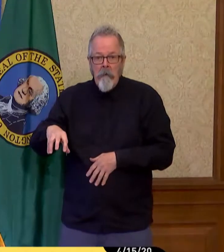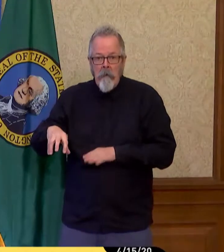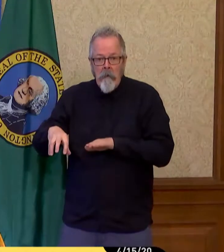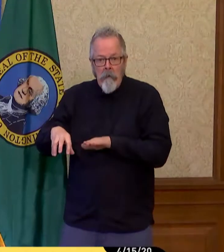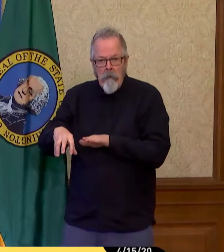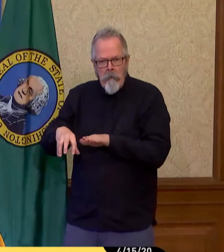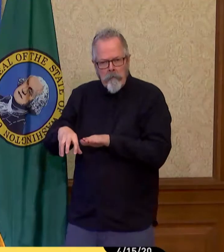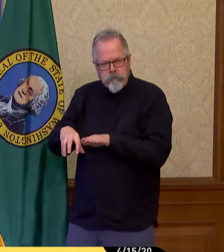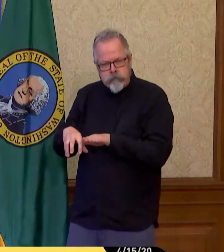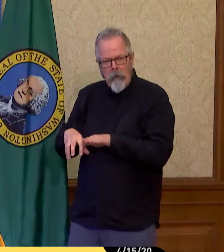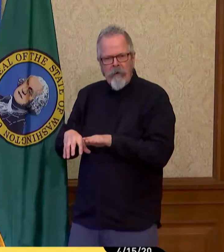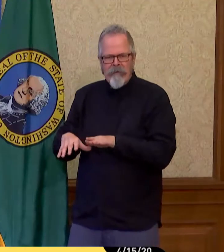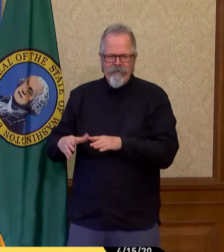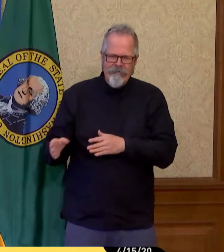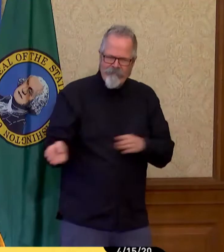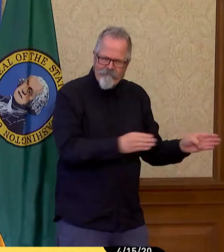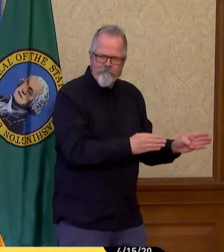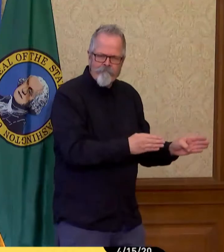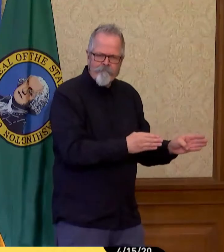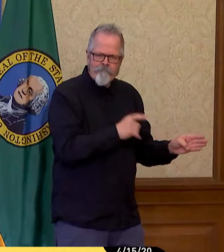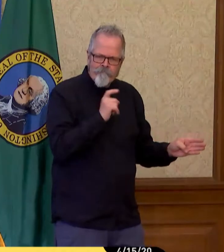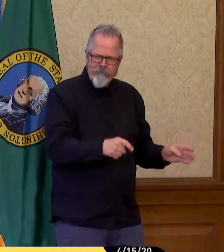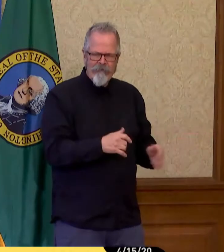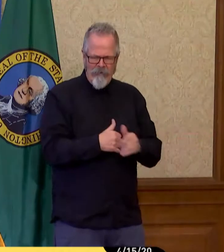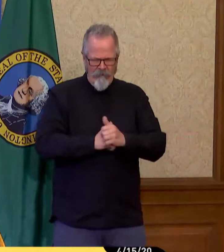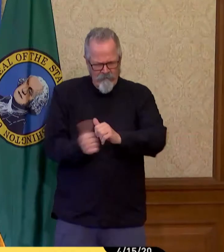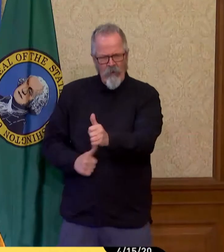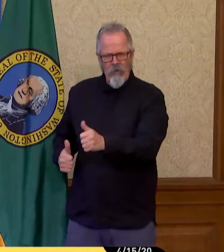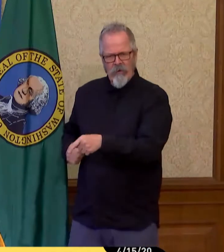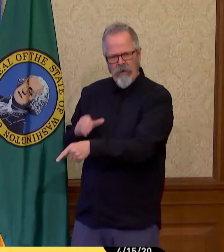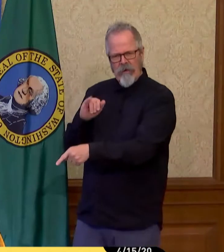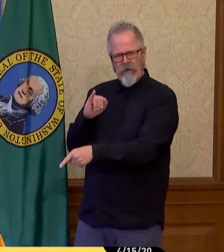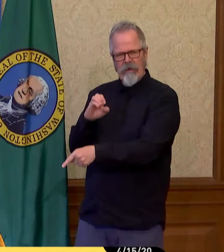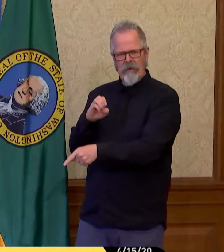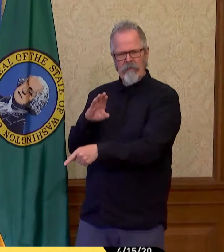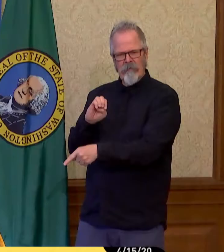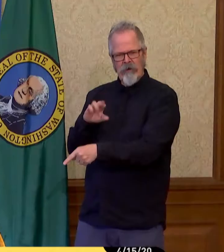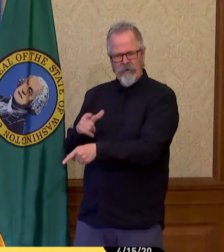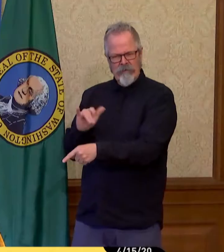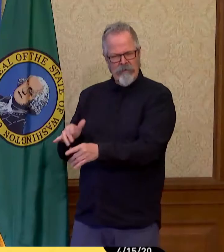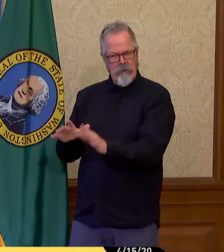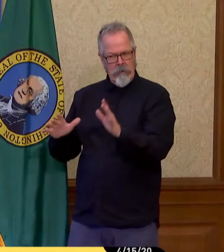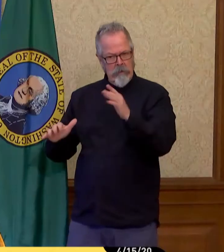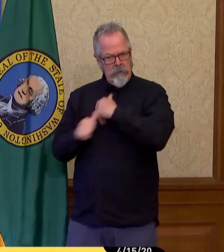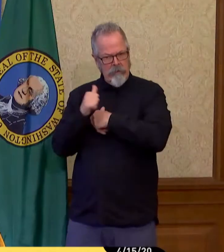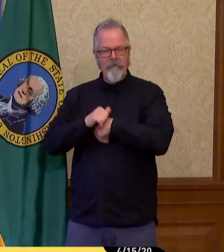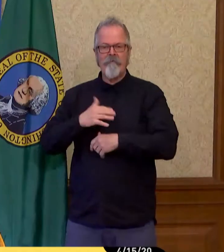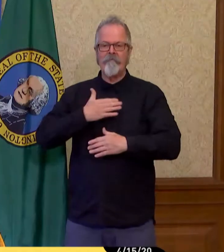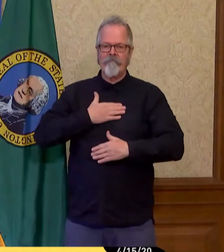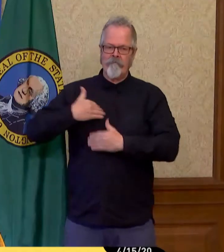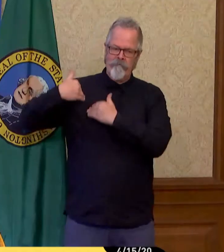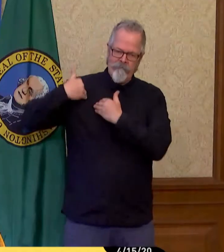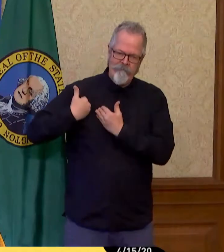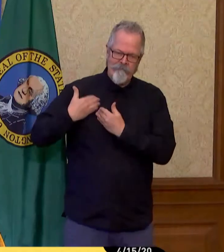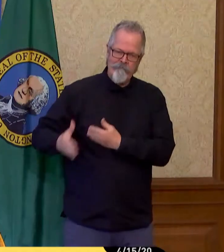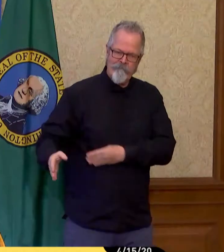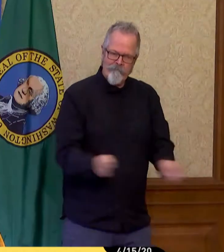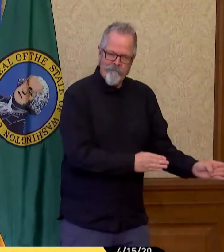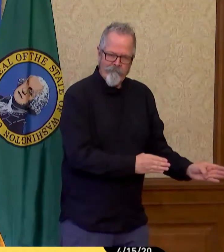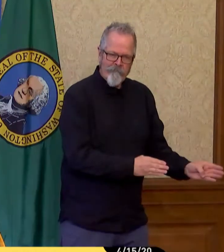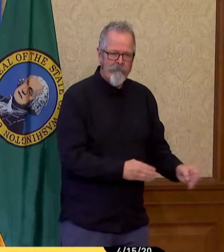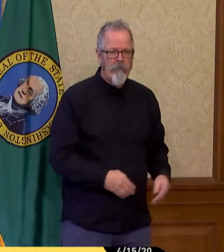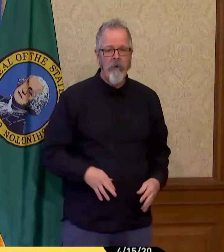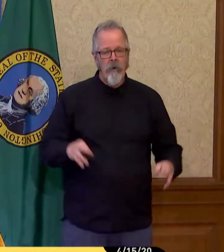return to a normal way of making decisions in our state. Next question comes from Emery with the Columbia Basin Herald.